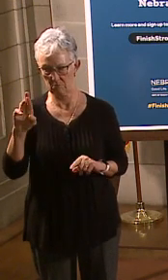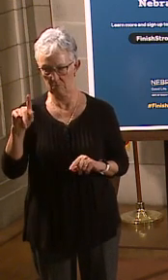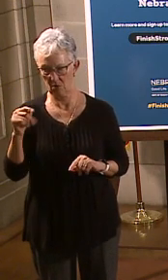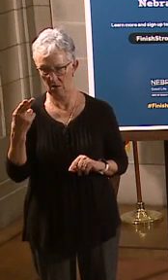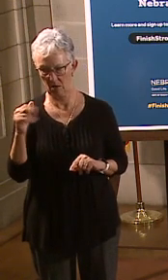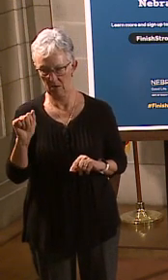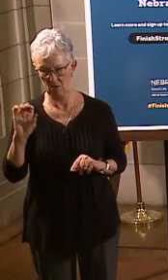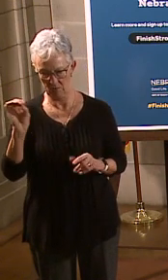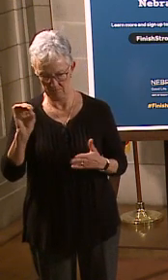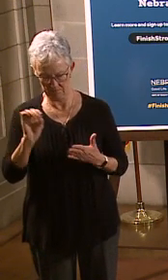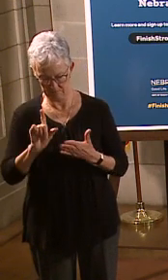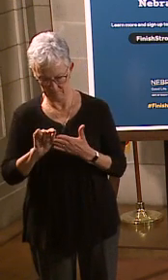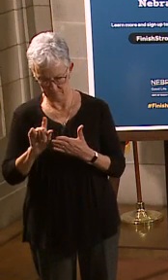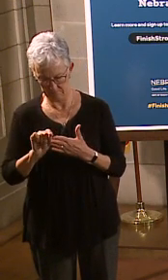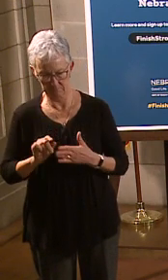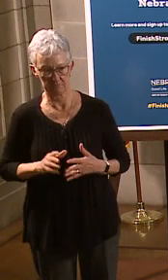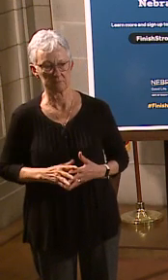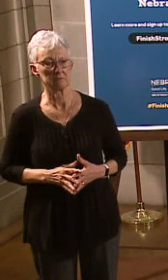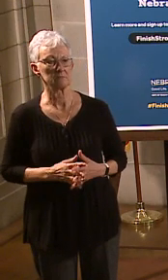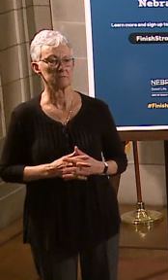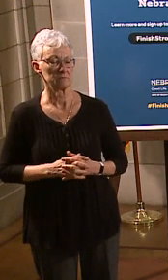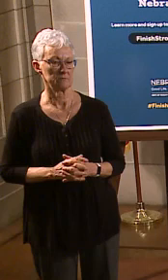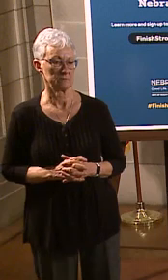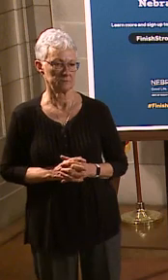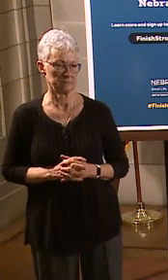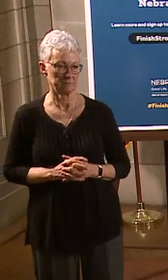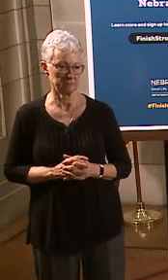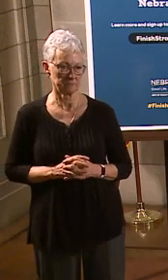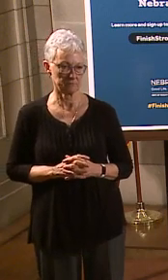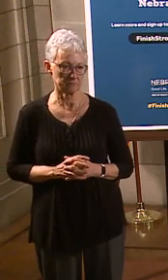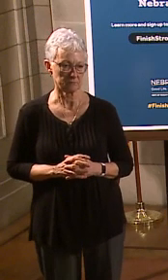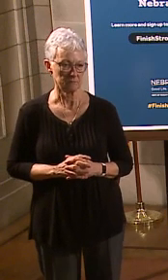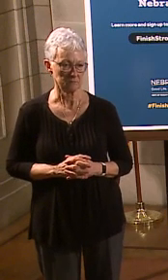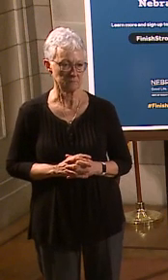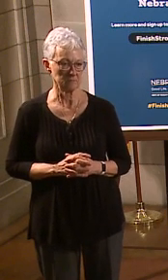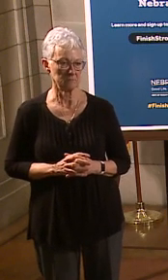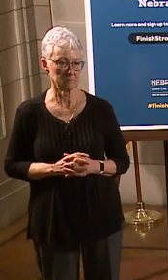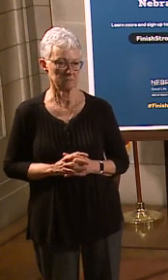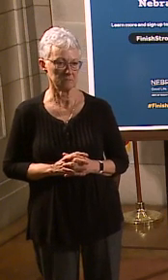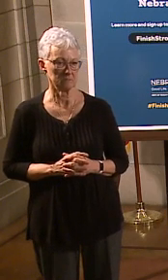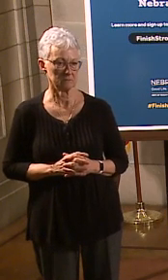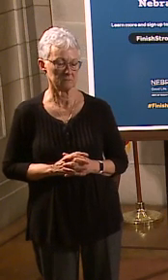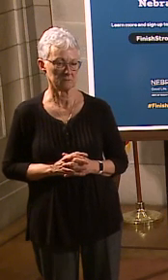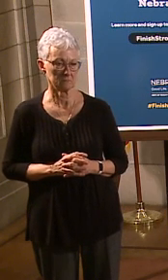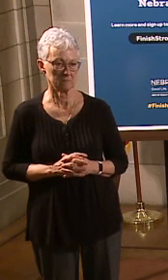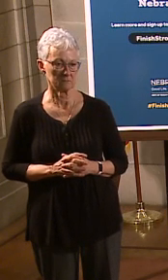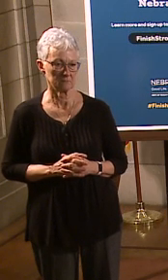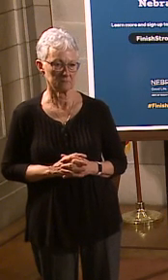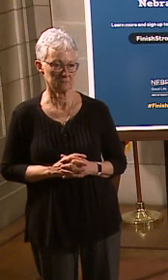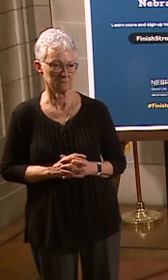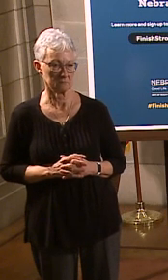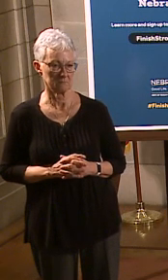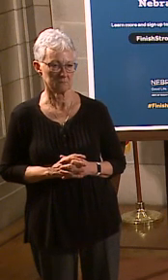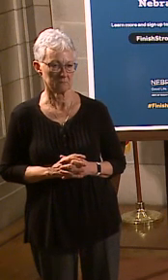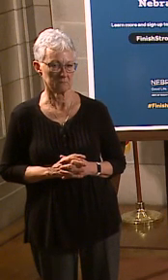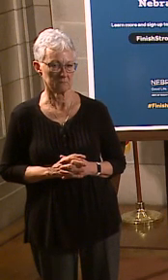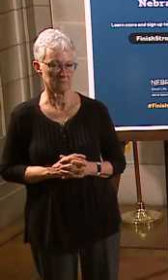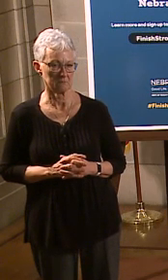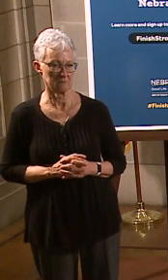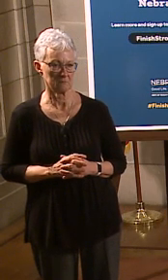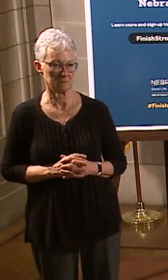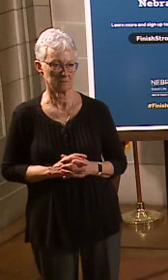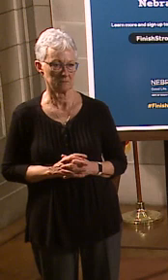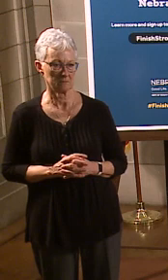the Latino community in particular, but all immigrants, there can be questions